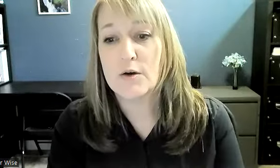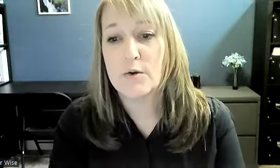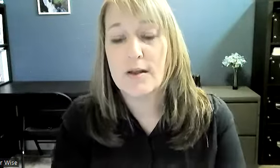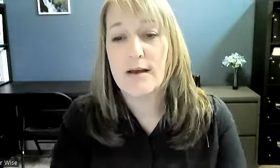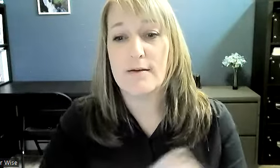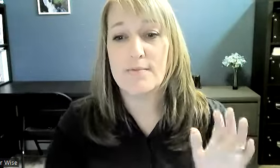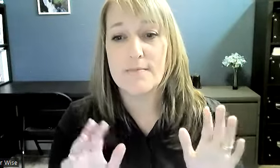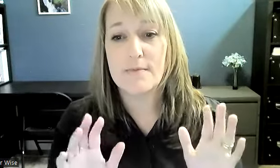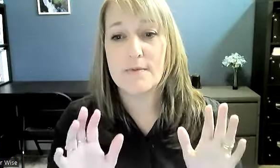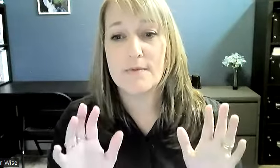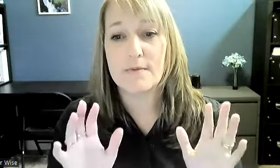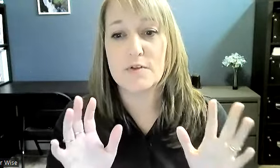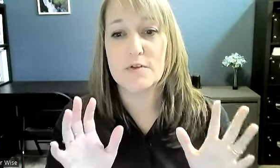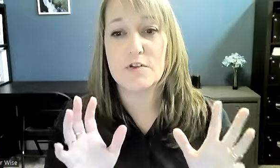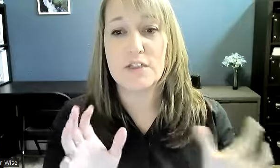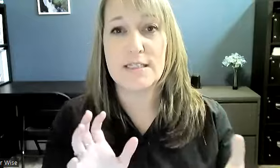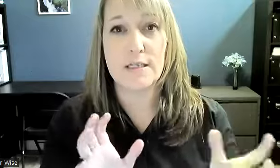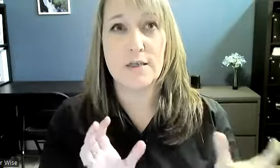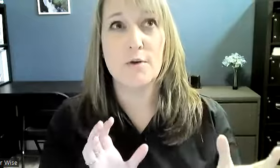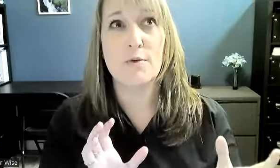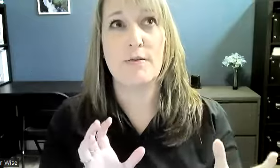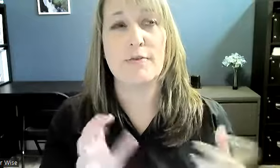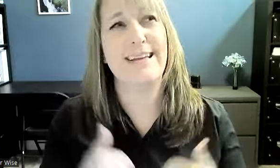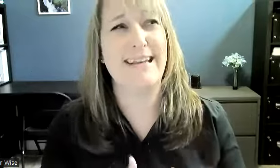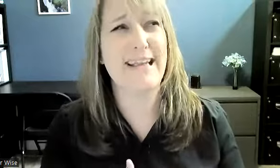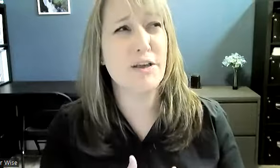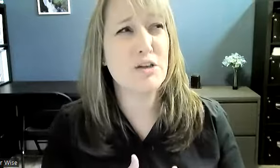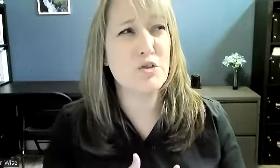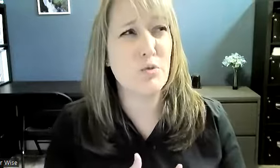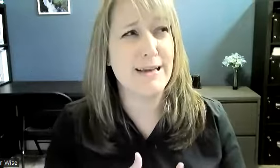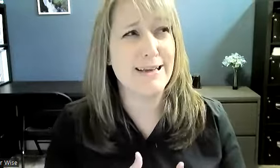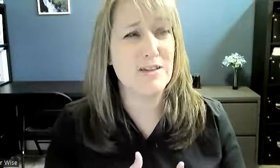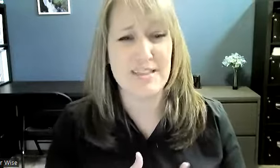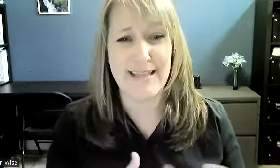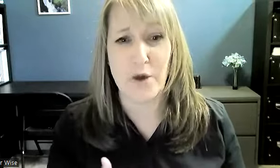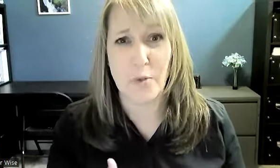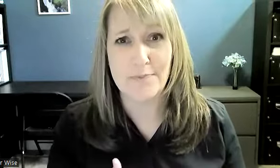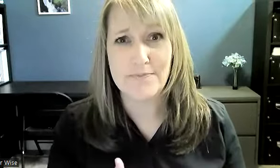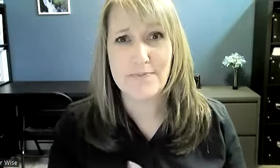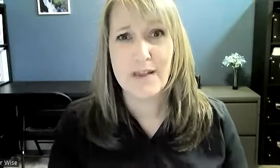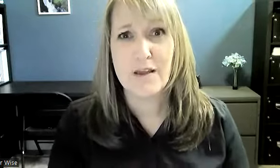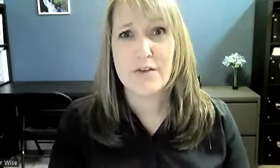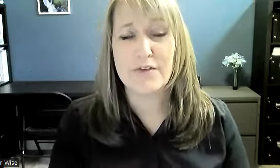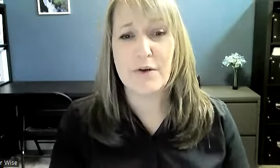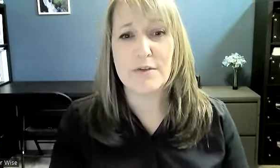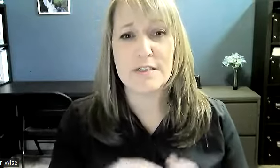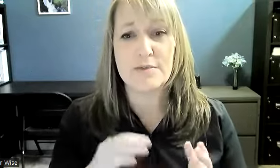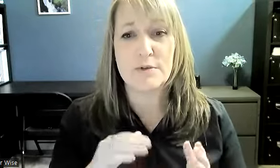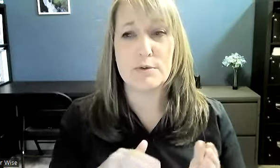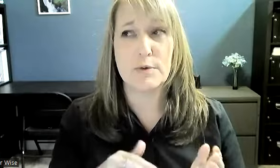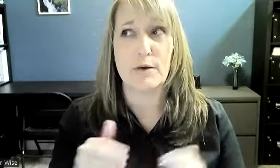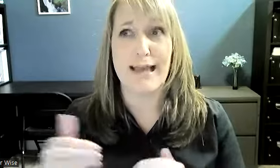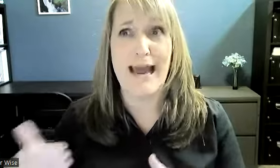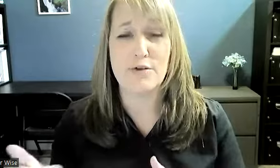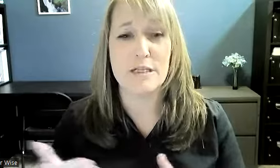So just a note of, in English, we just say go. So there's a difference between going out and